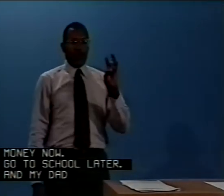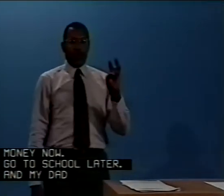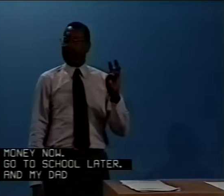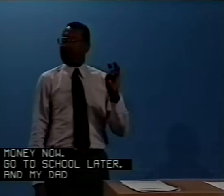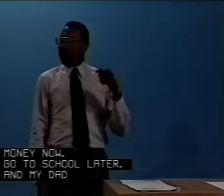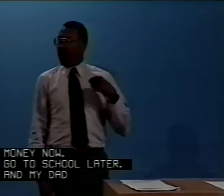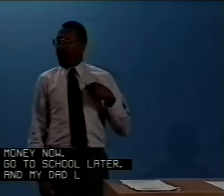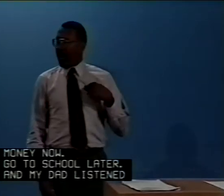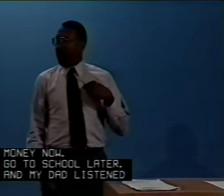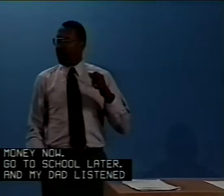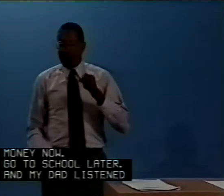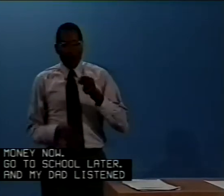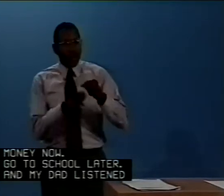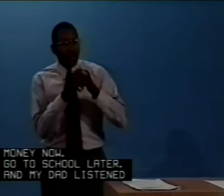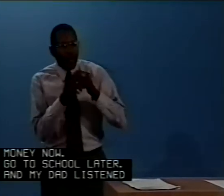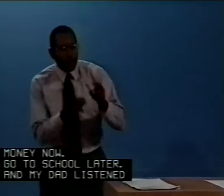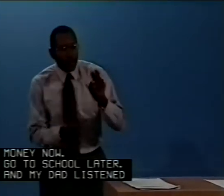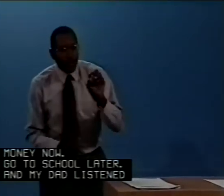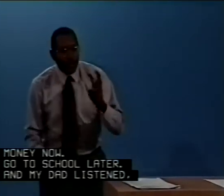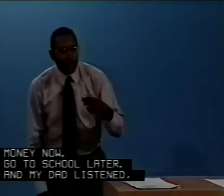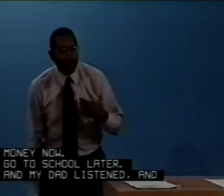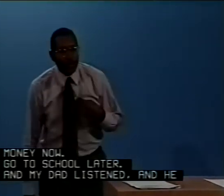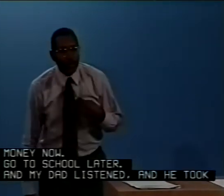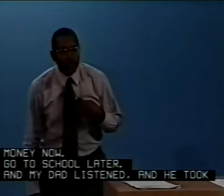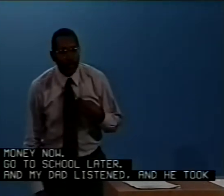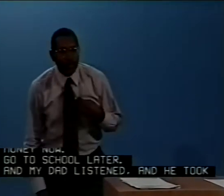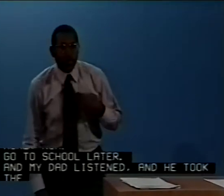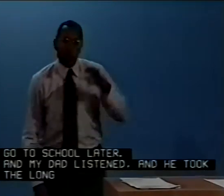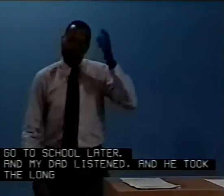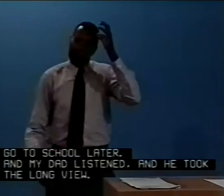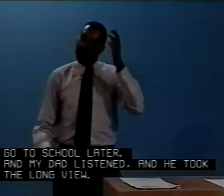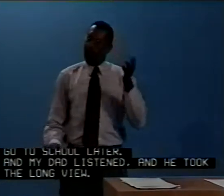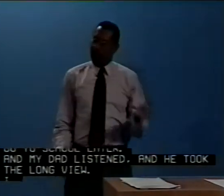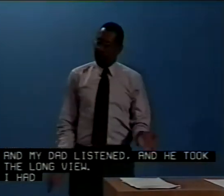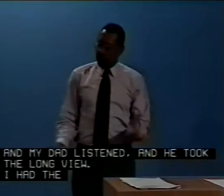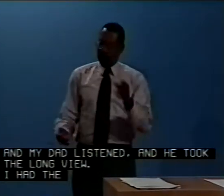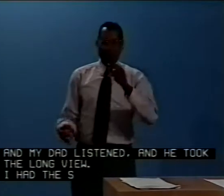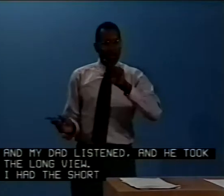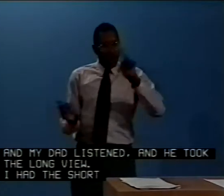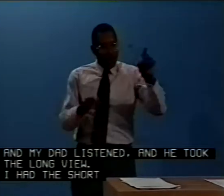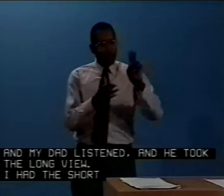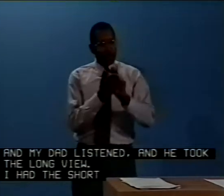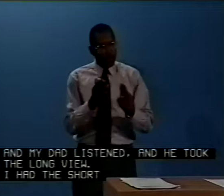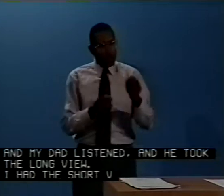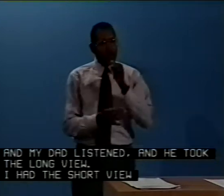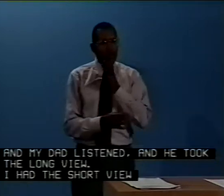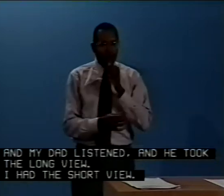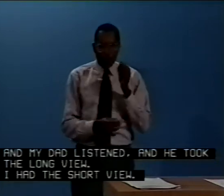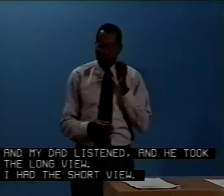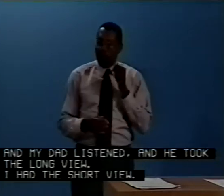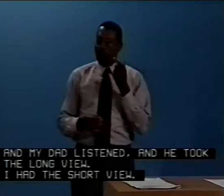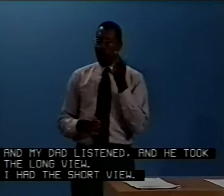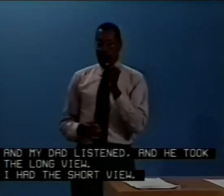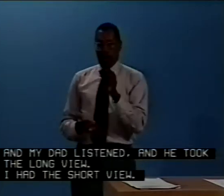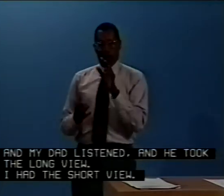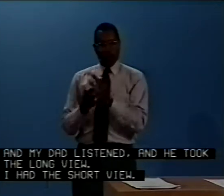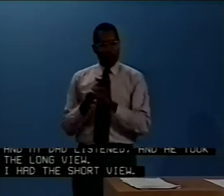and he took the long view. I had the short view. My dad encouraged me to go on to the University of